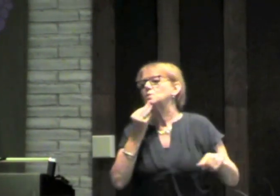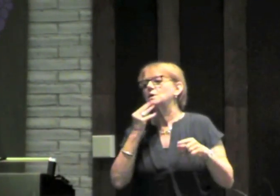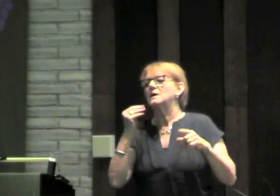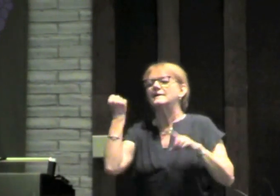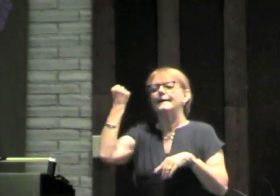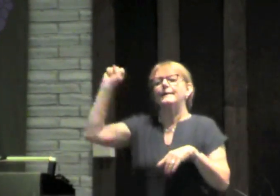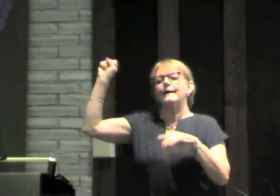culture.